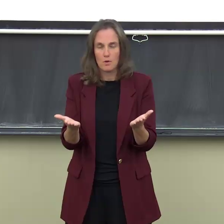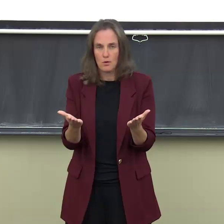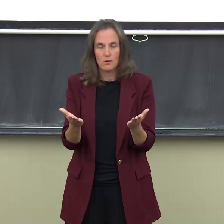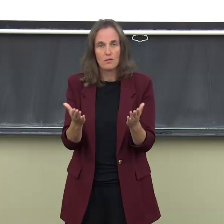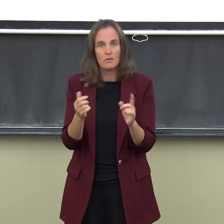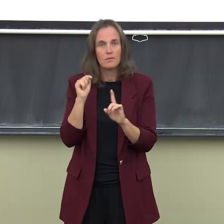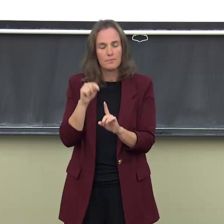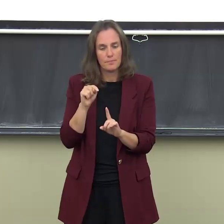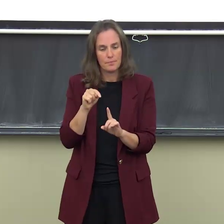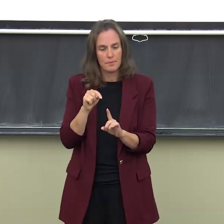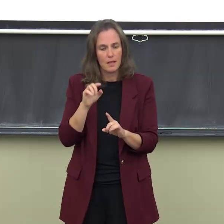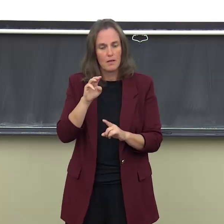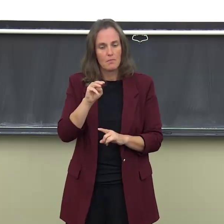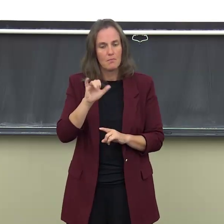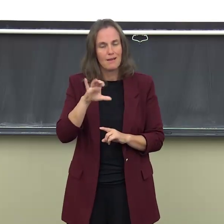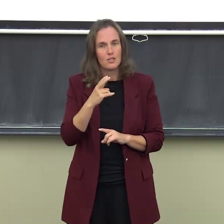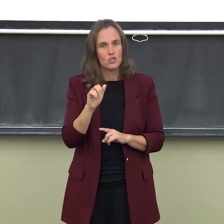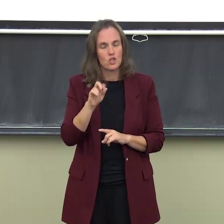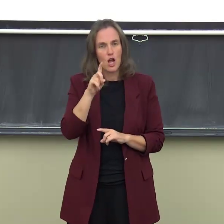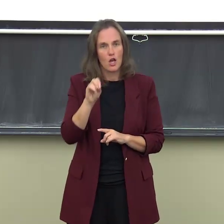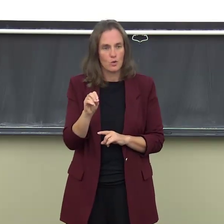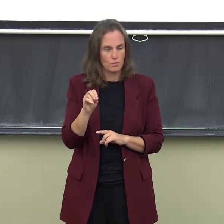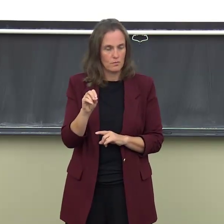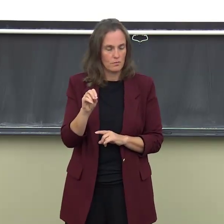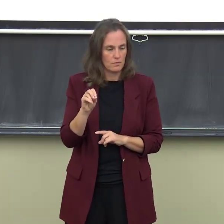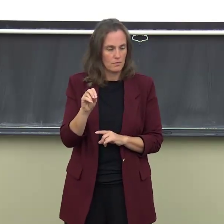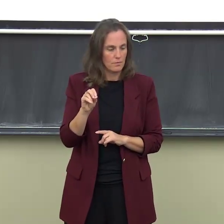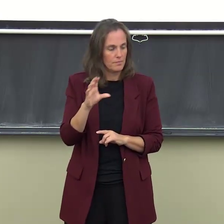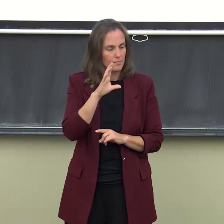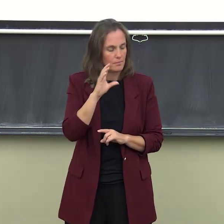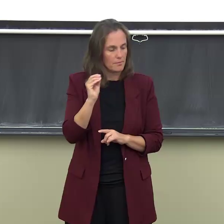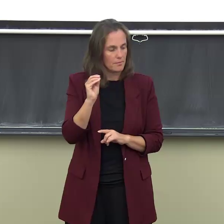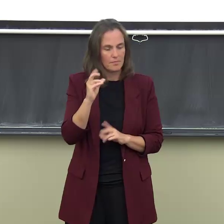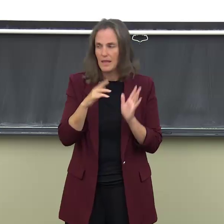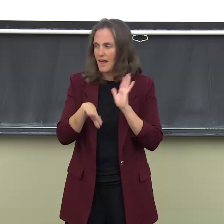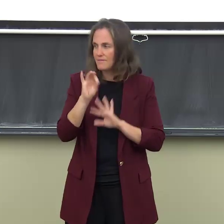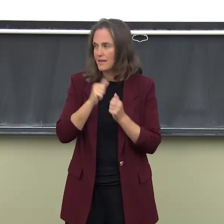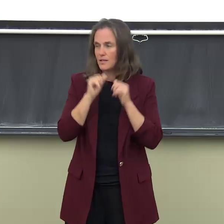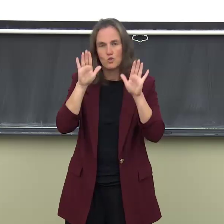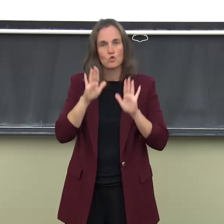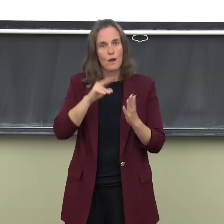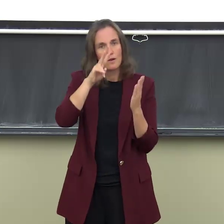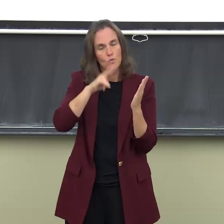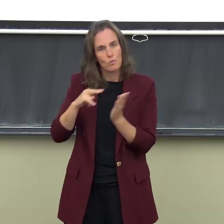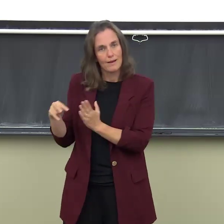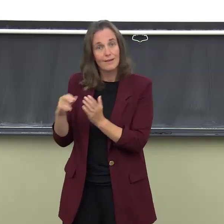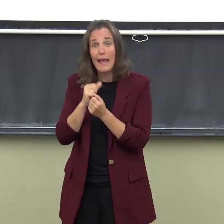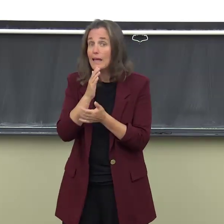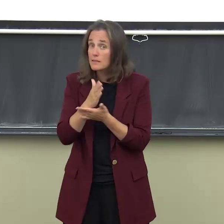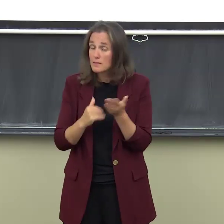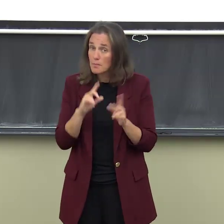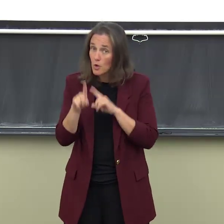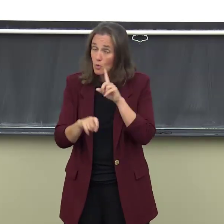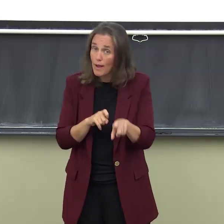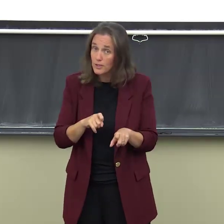by Vanessa Machado de Oliveira, and I find it's a great read, and some of the questions